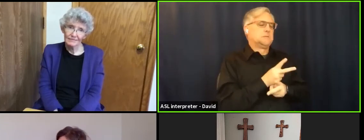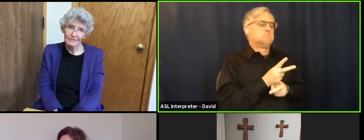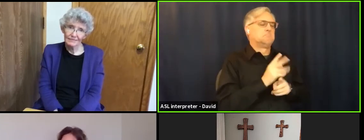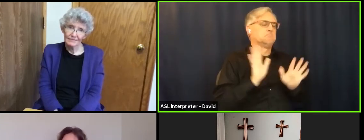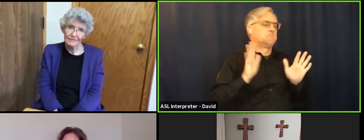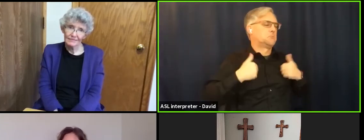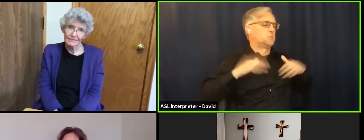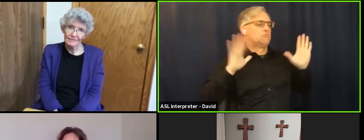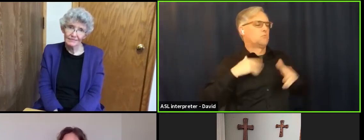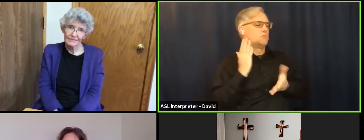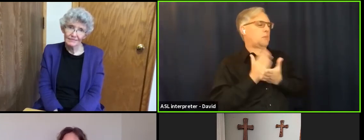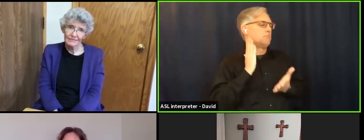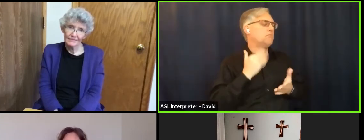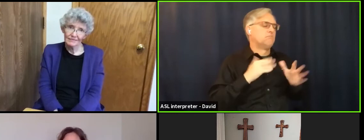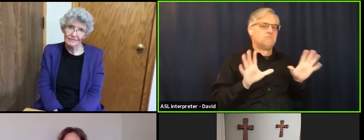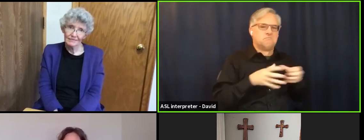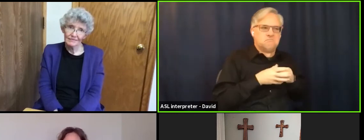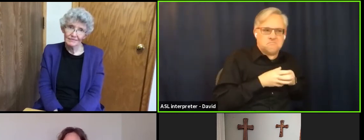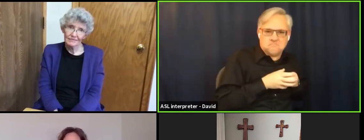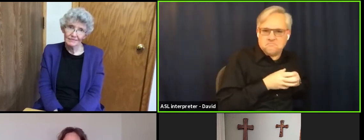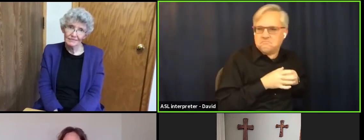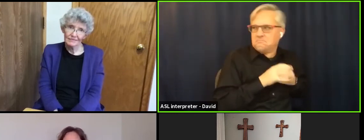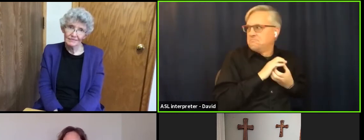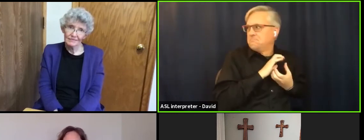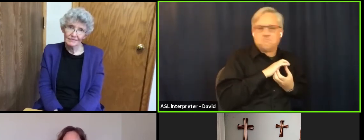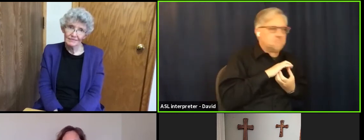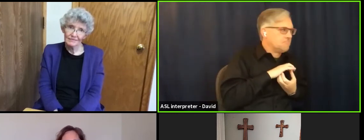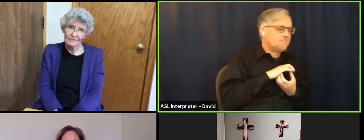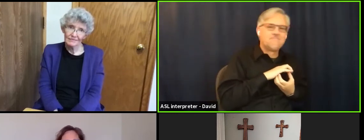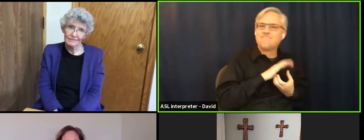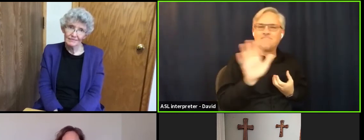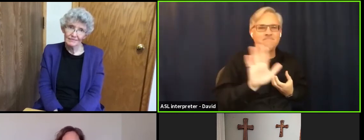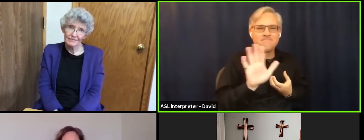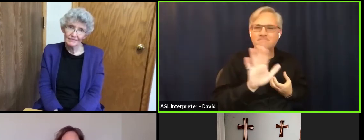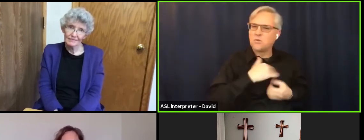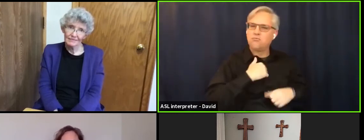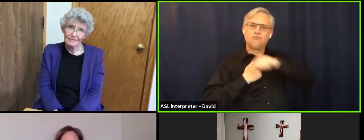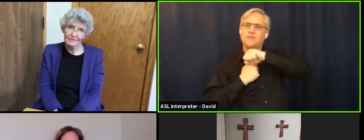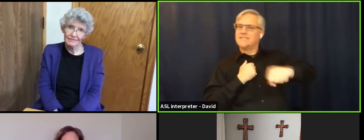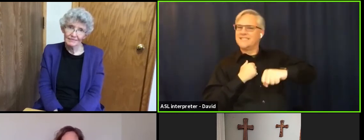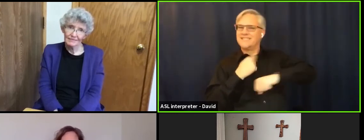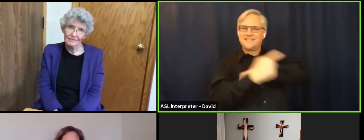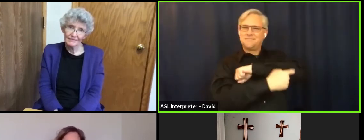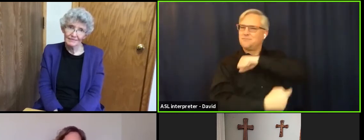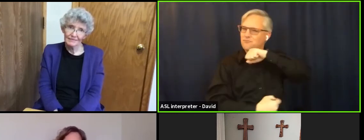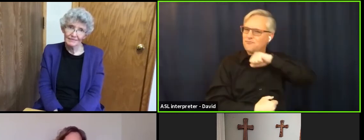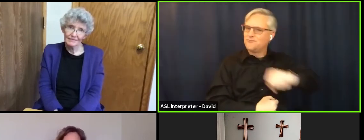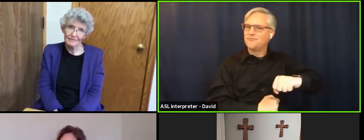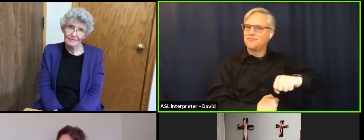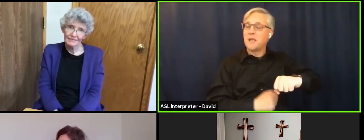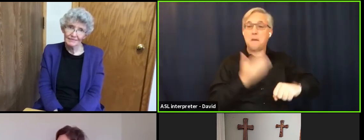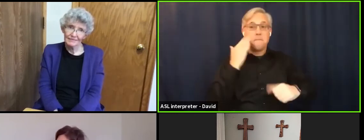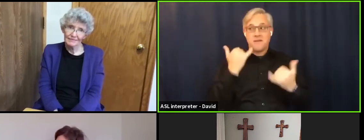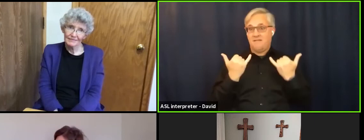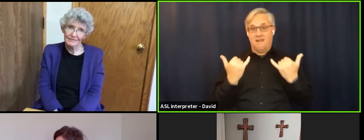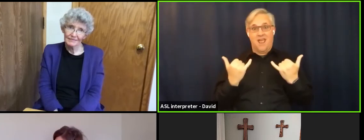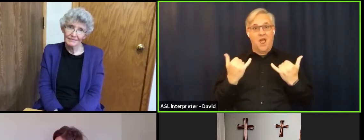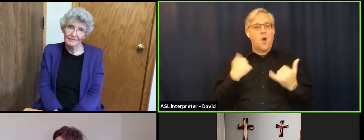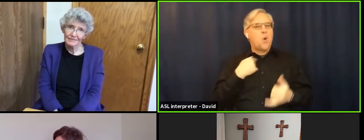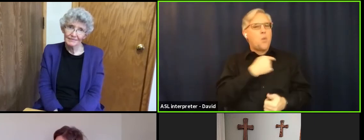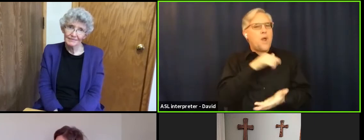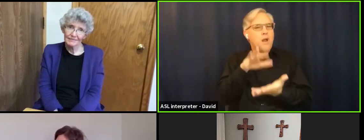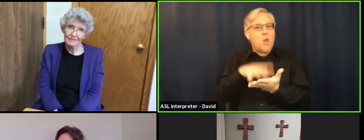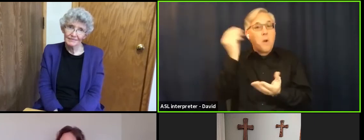quit. Because in truth, we are learning even more now to depend on God.